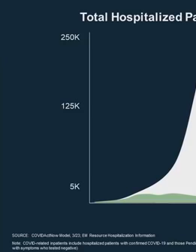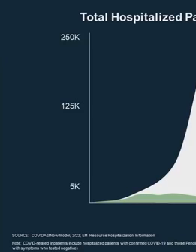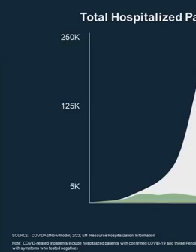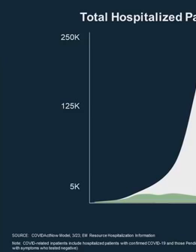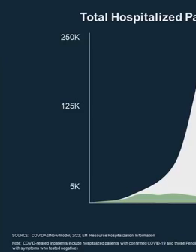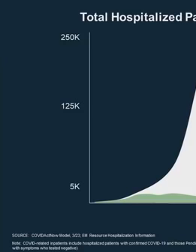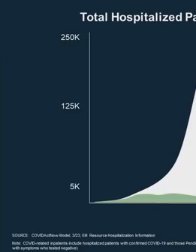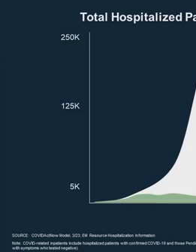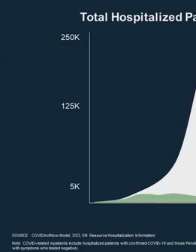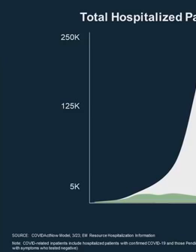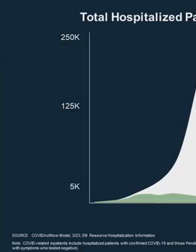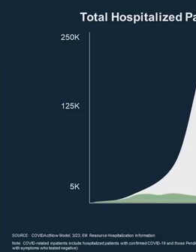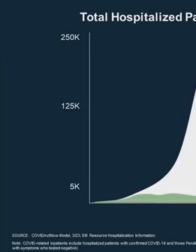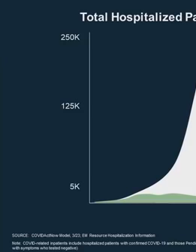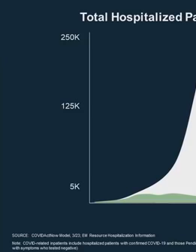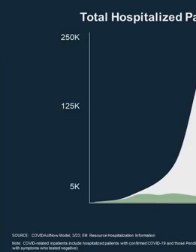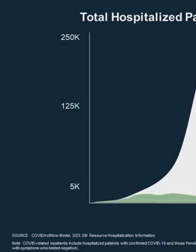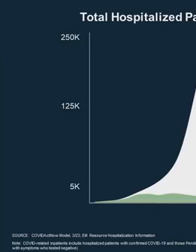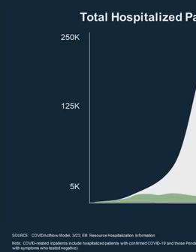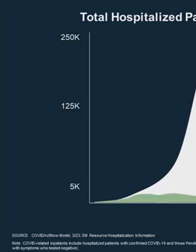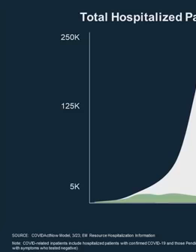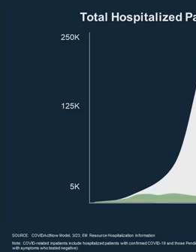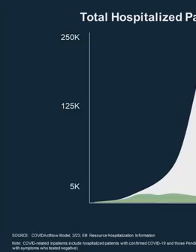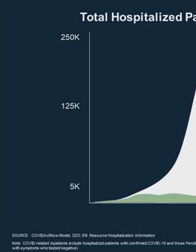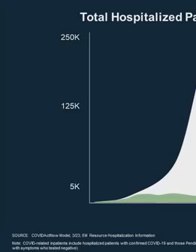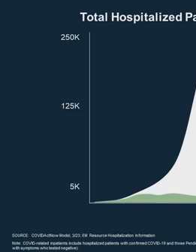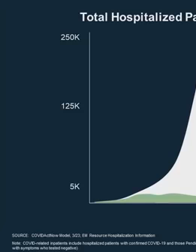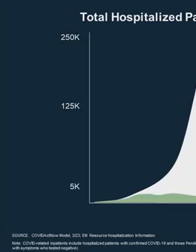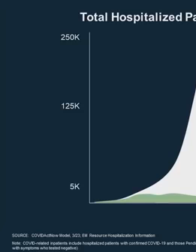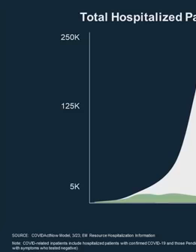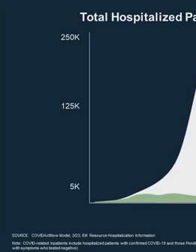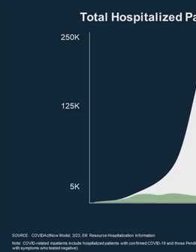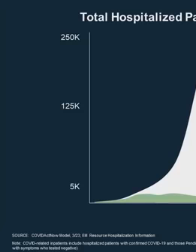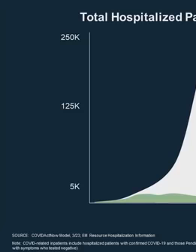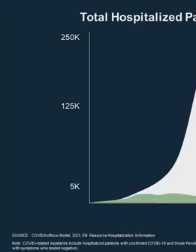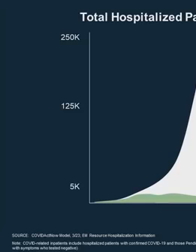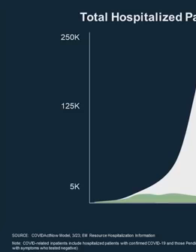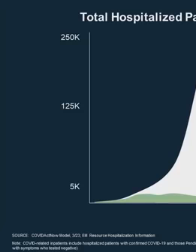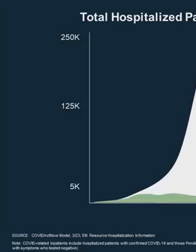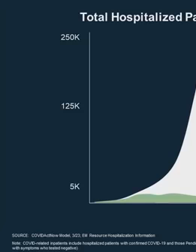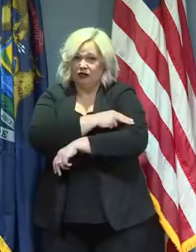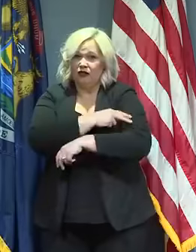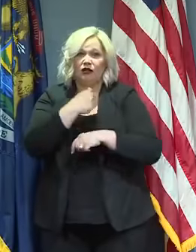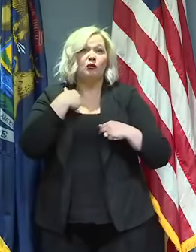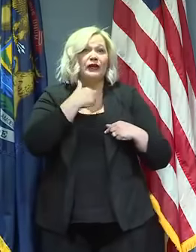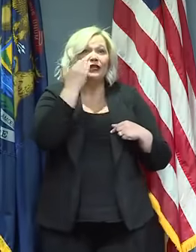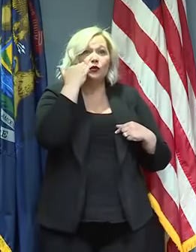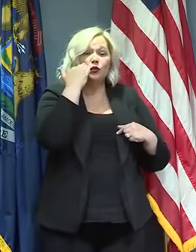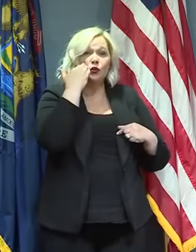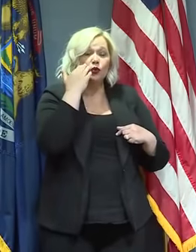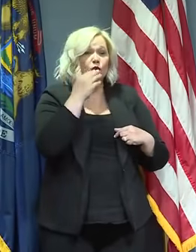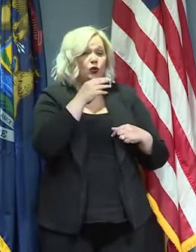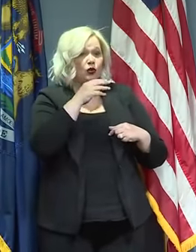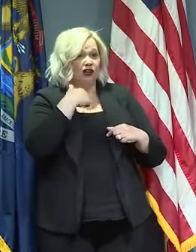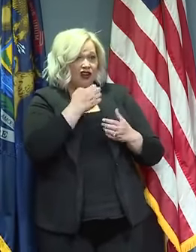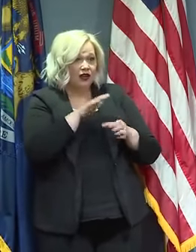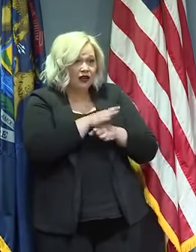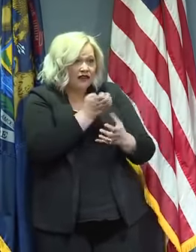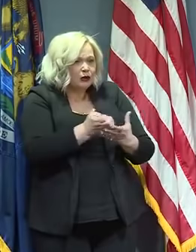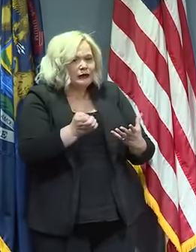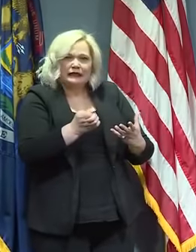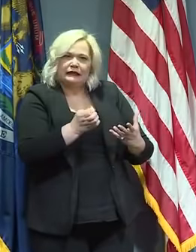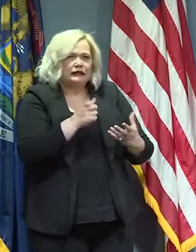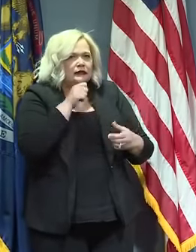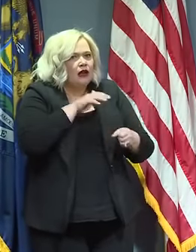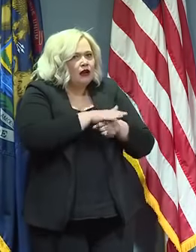we'd have over 220,000 people who would need to be hospitalized, and we knew we didn't have the ability to meet that need.